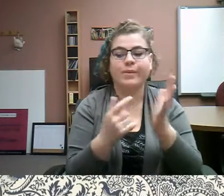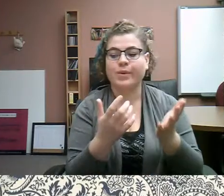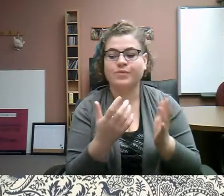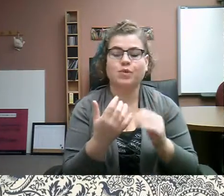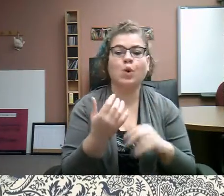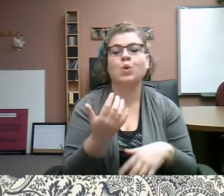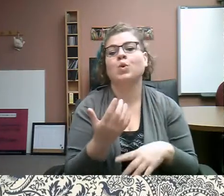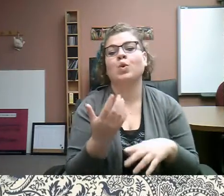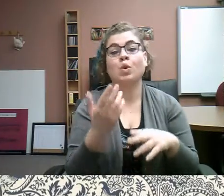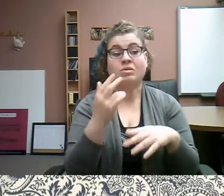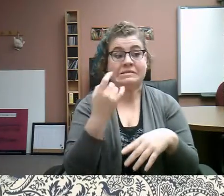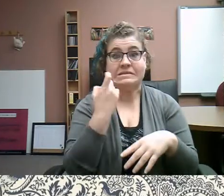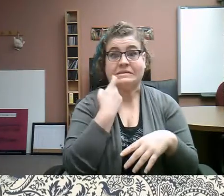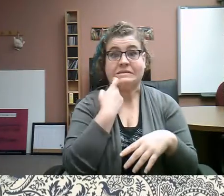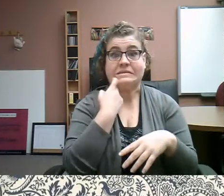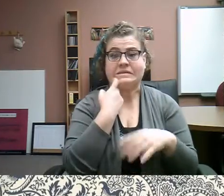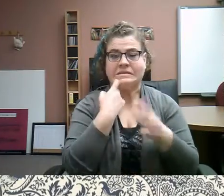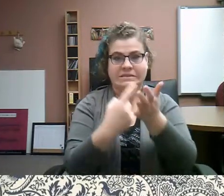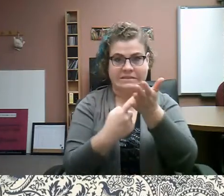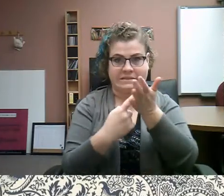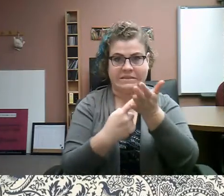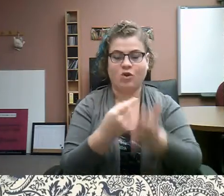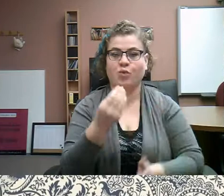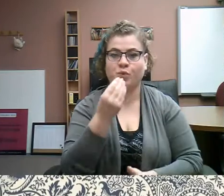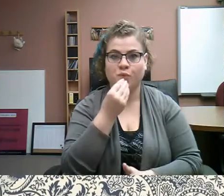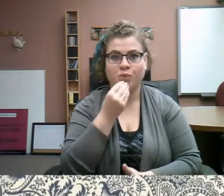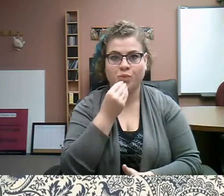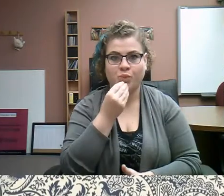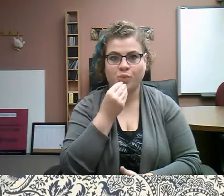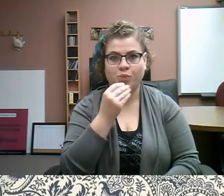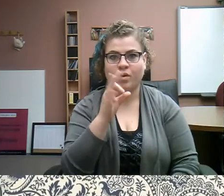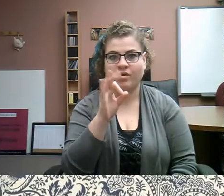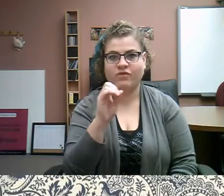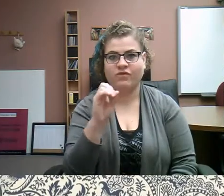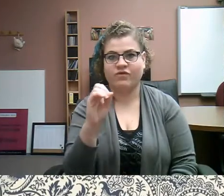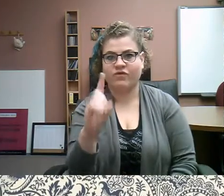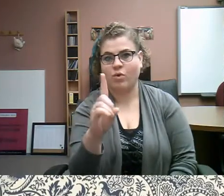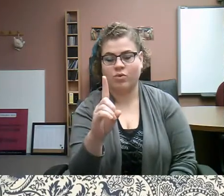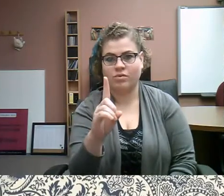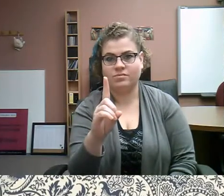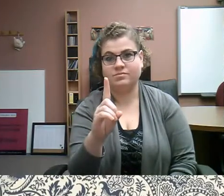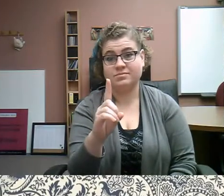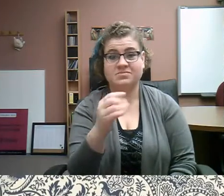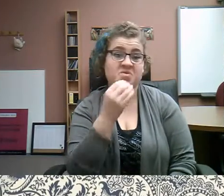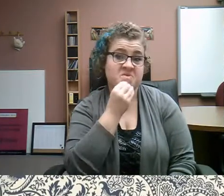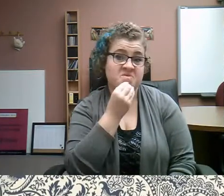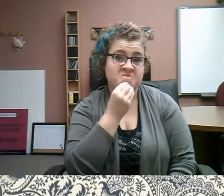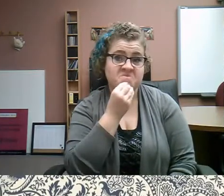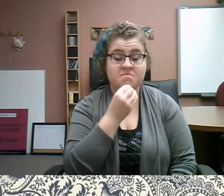So, for example, just recently we were discussing food.